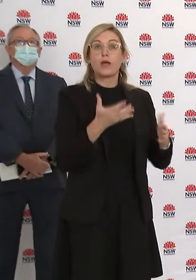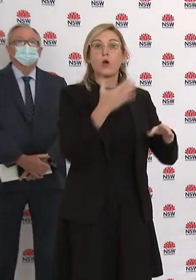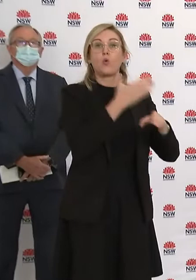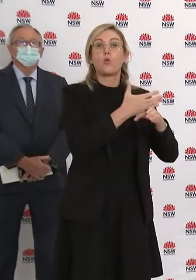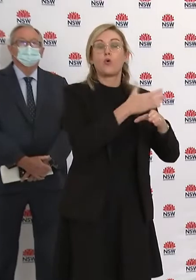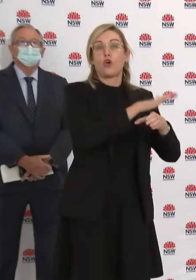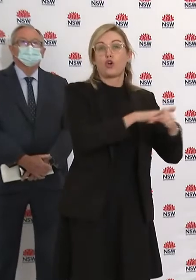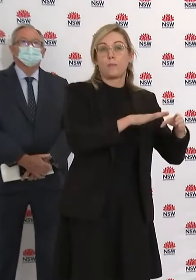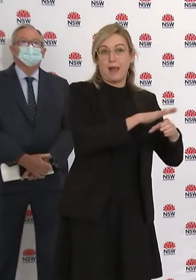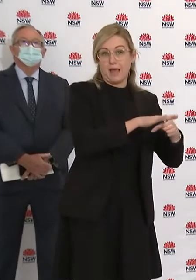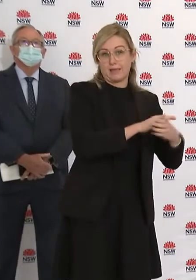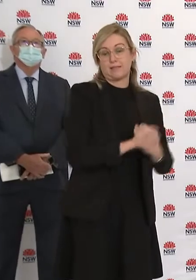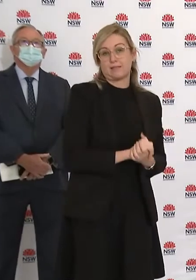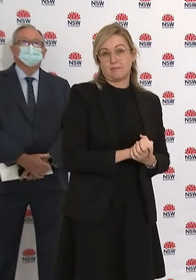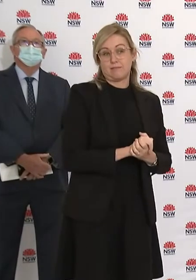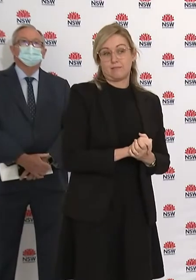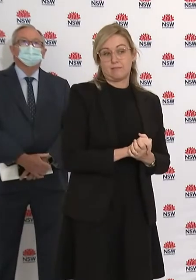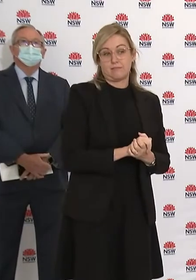or the discretionary